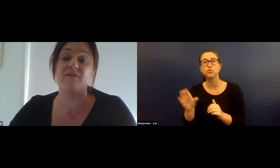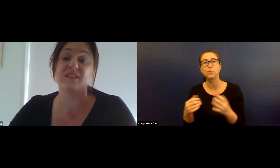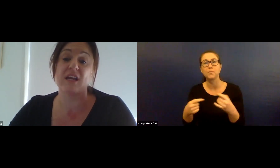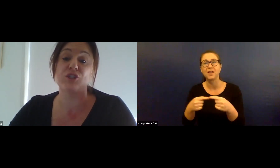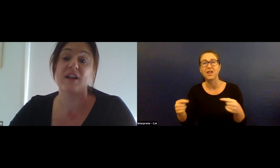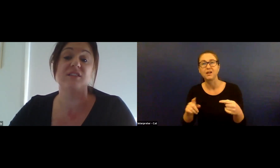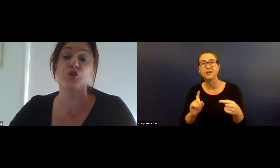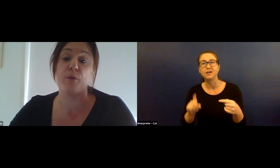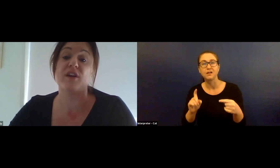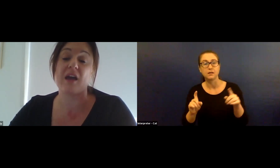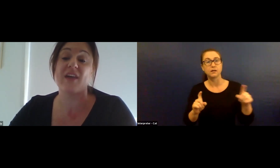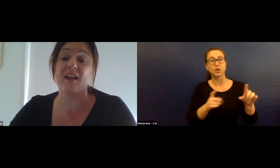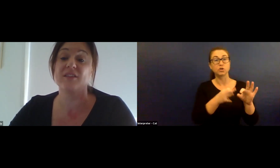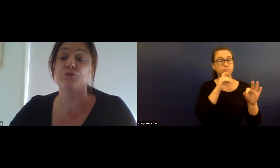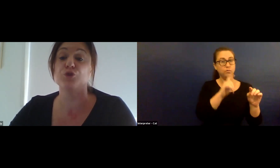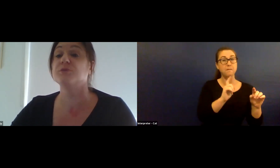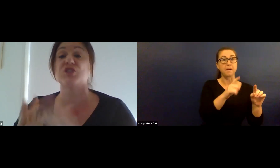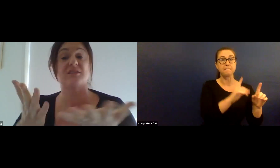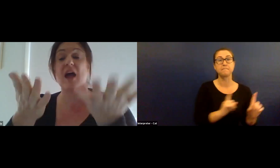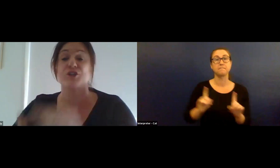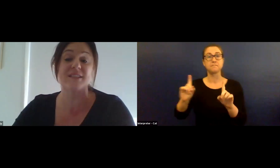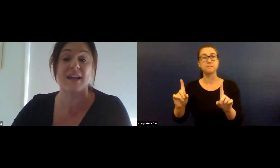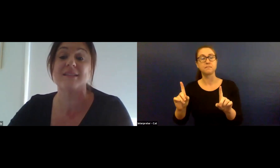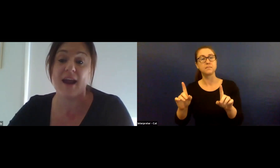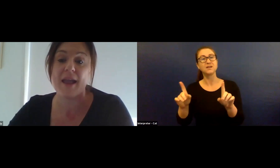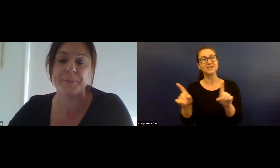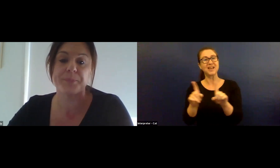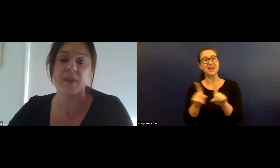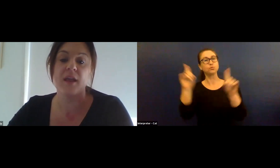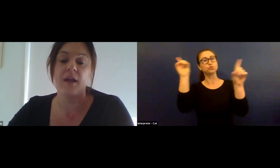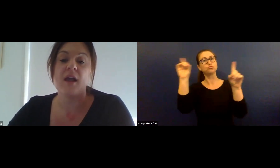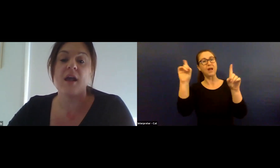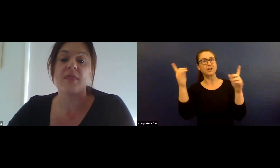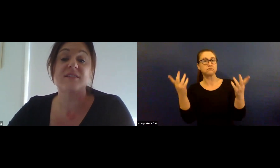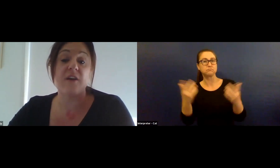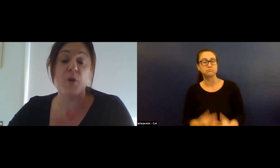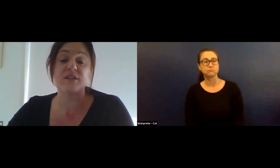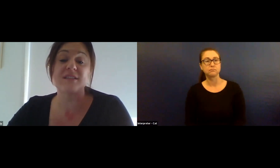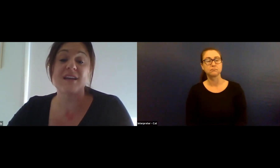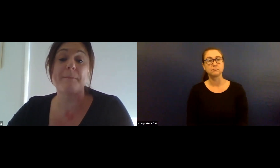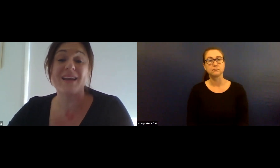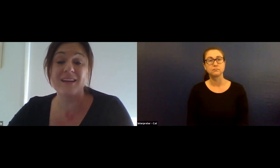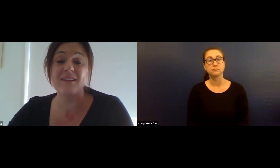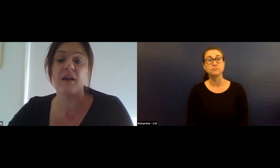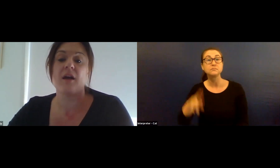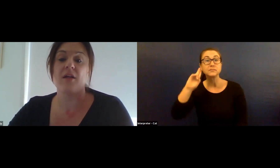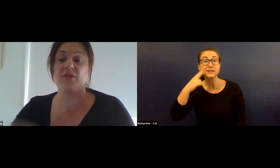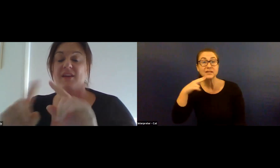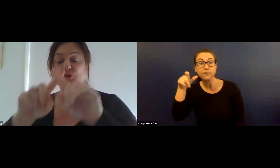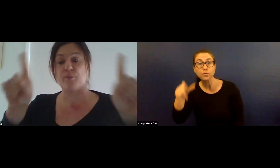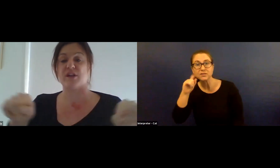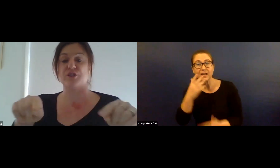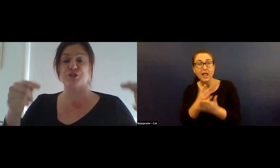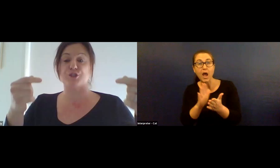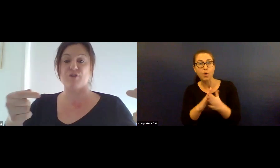the conversation and interpret like they're in the room, just like you can see today. The deaf person can pin